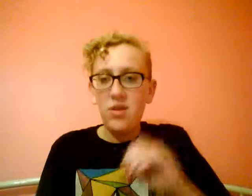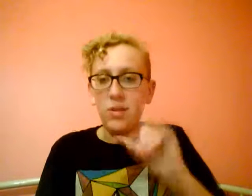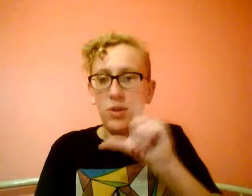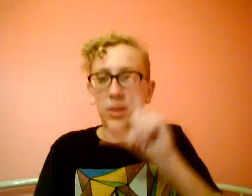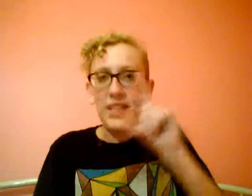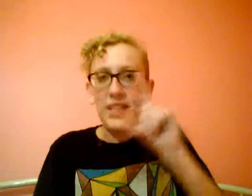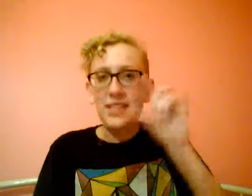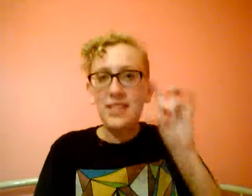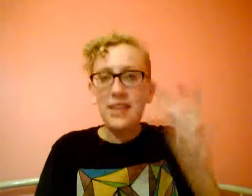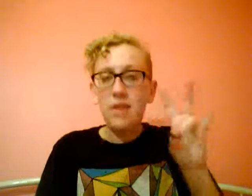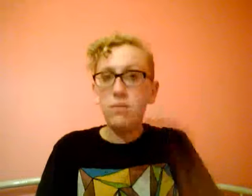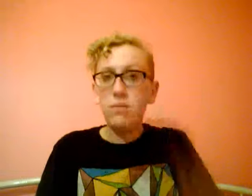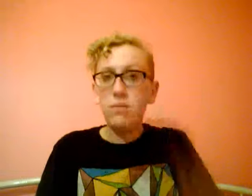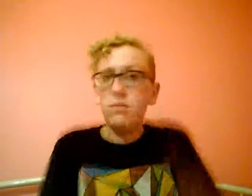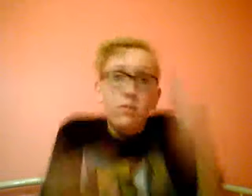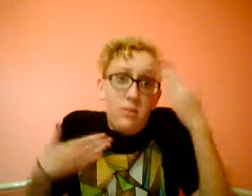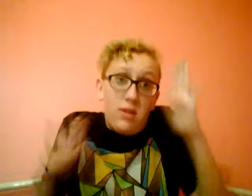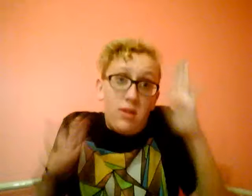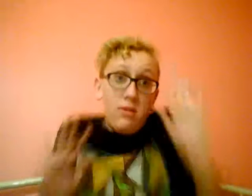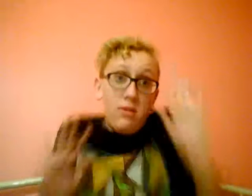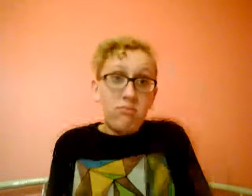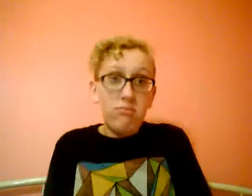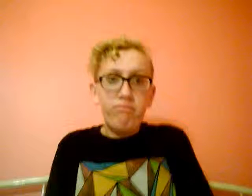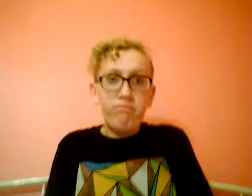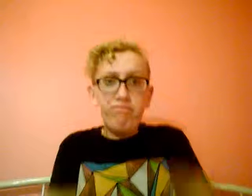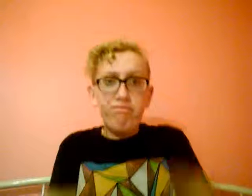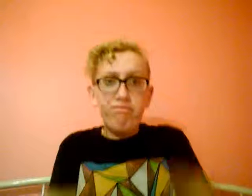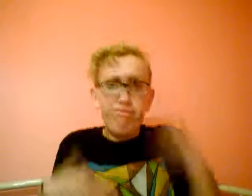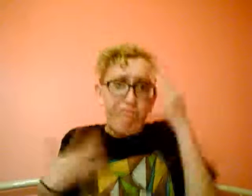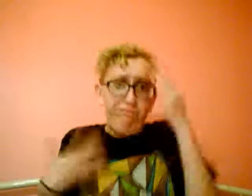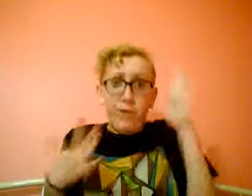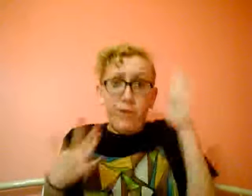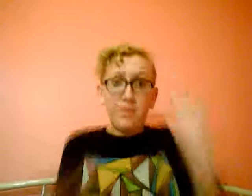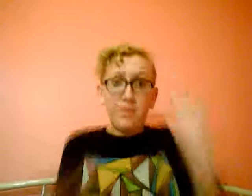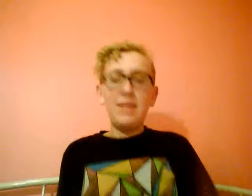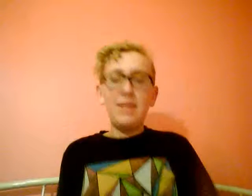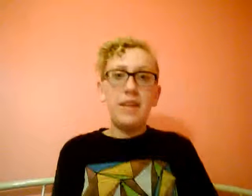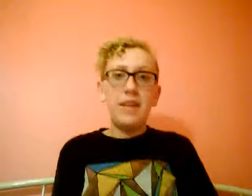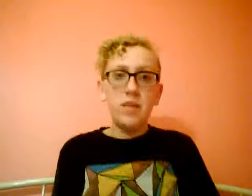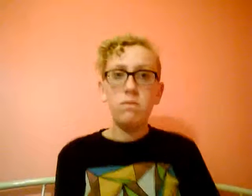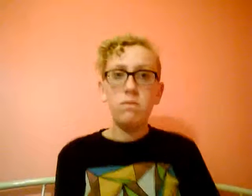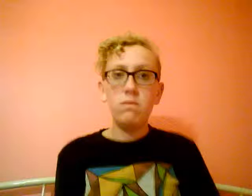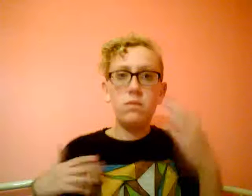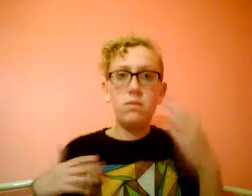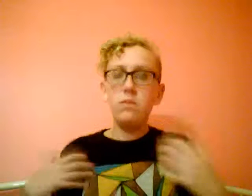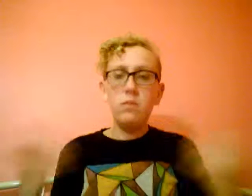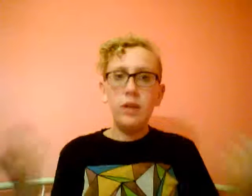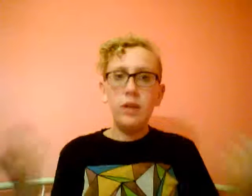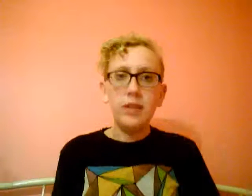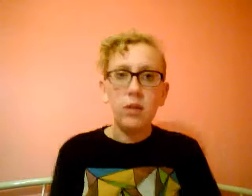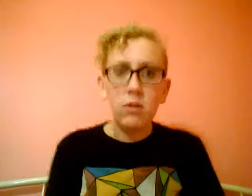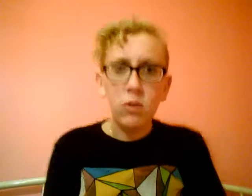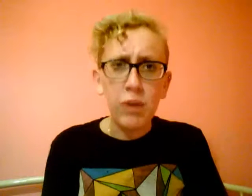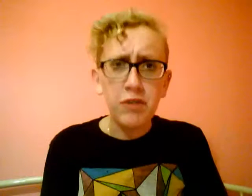Number 27. I don't know. I don't know. It's like my catchphrase. Kelsey, why's